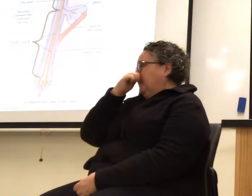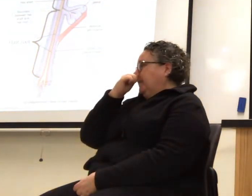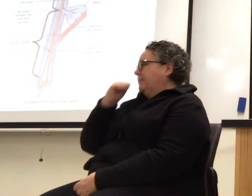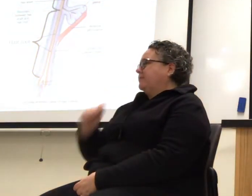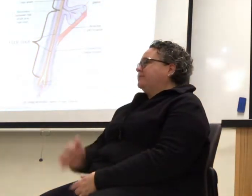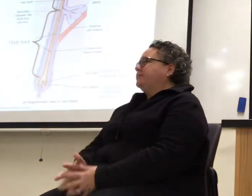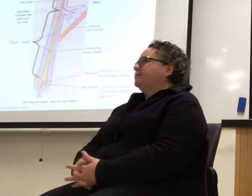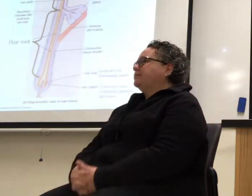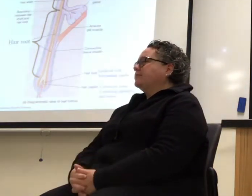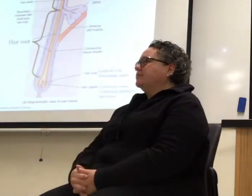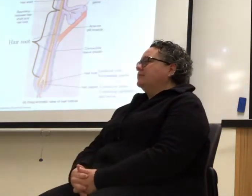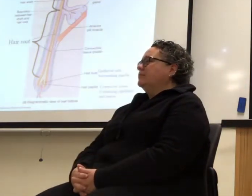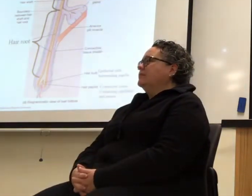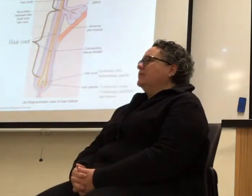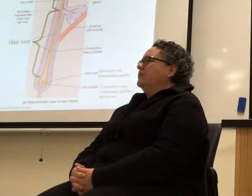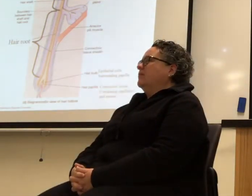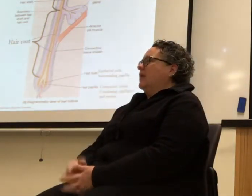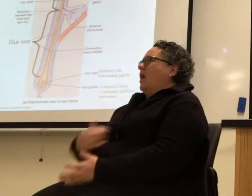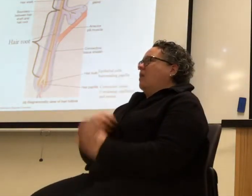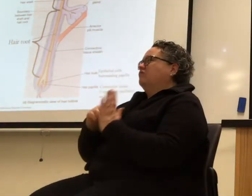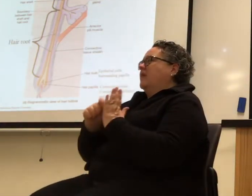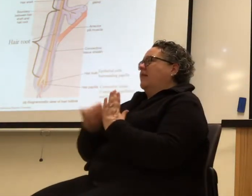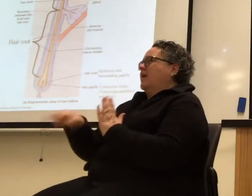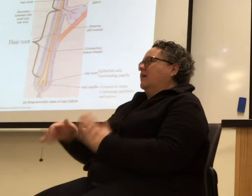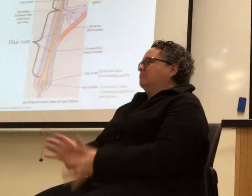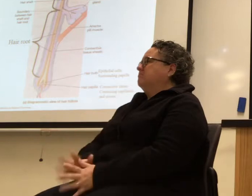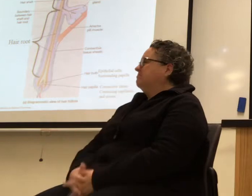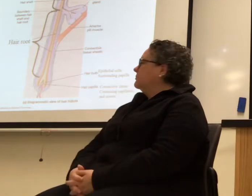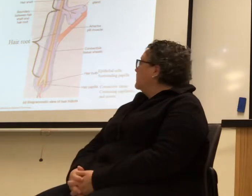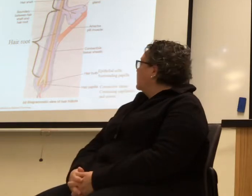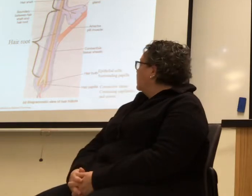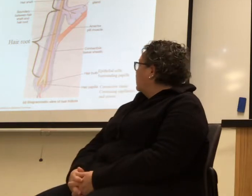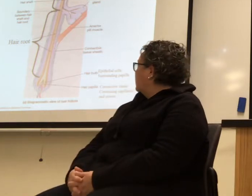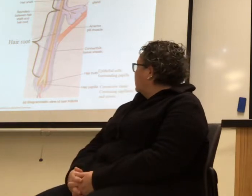So I'll just write hair root has living cells.